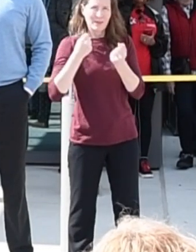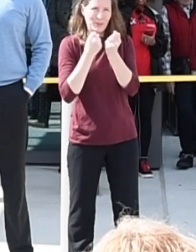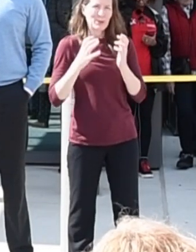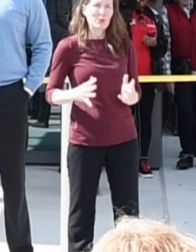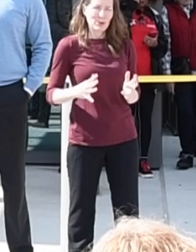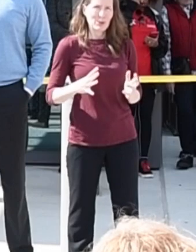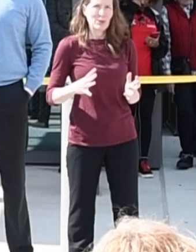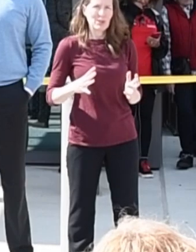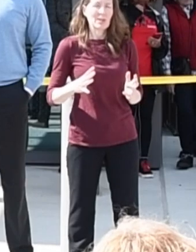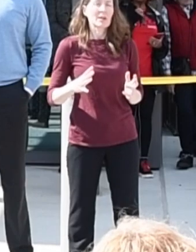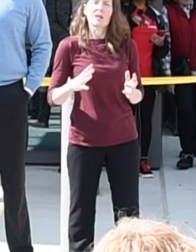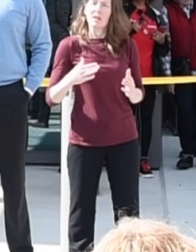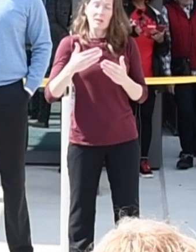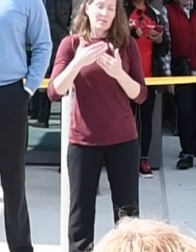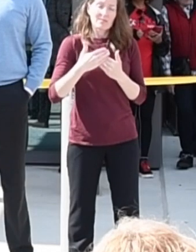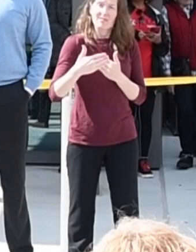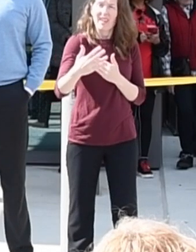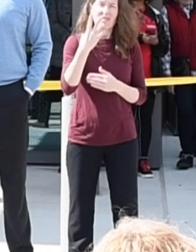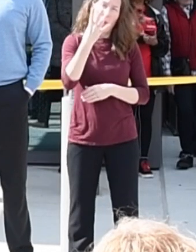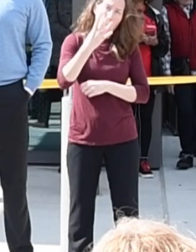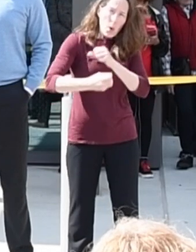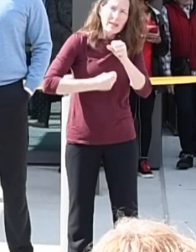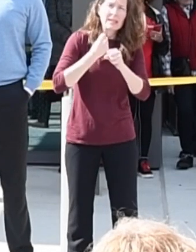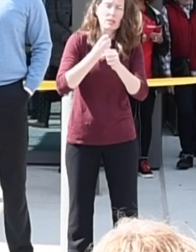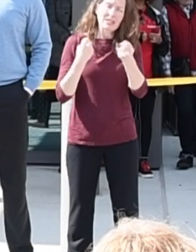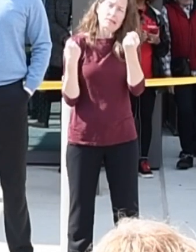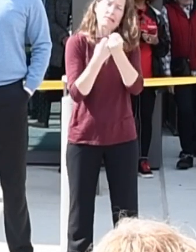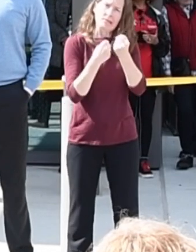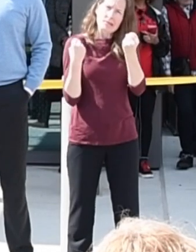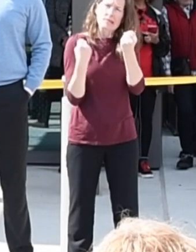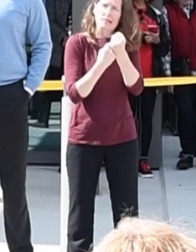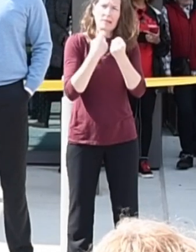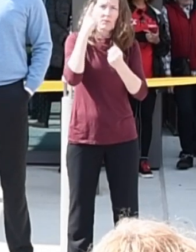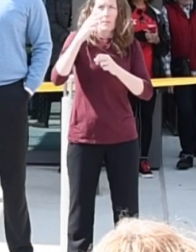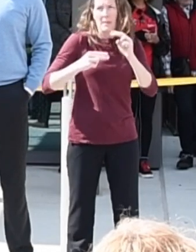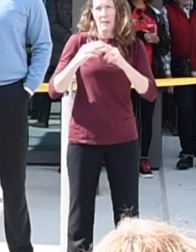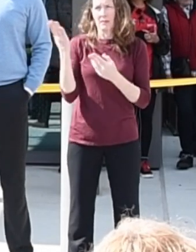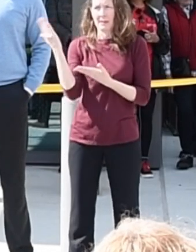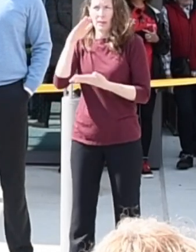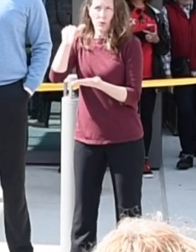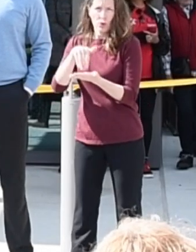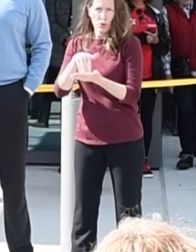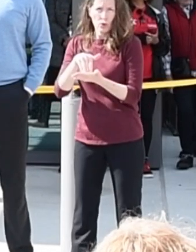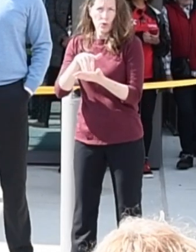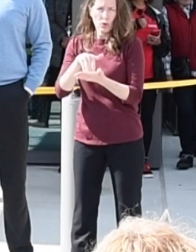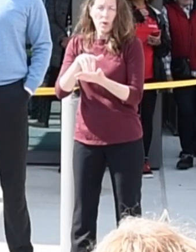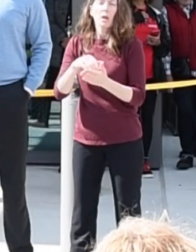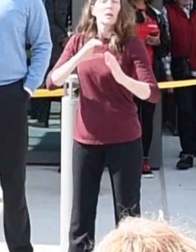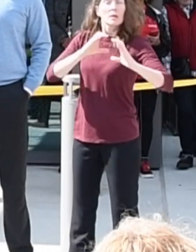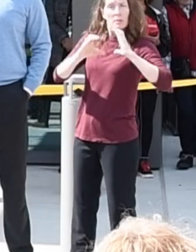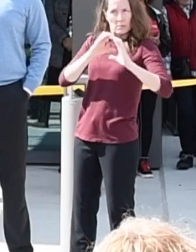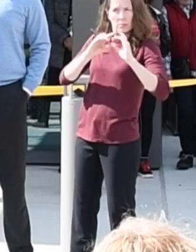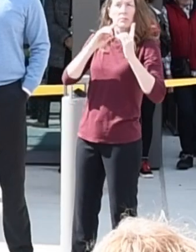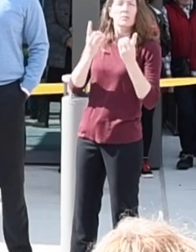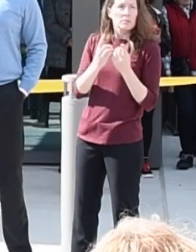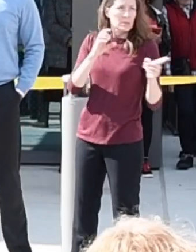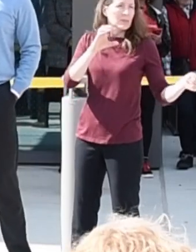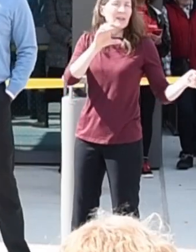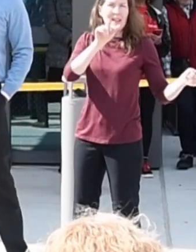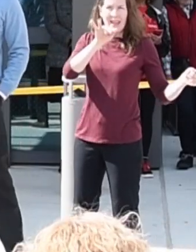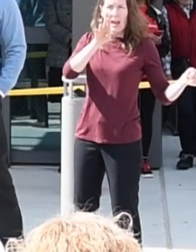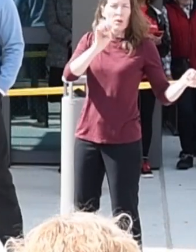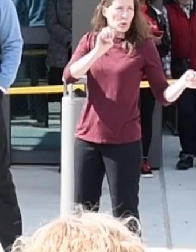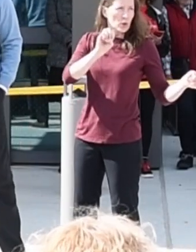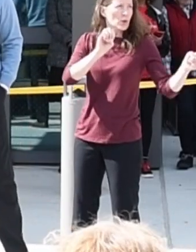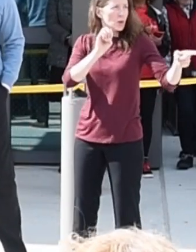the next 4 years advocating for this center. We had the communications department with Claire Femiano and